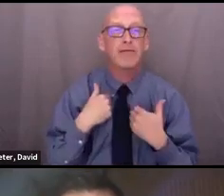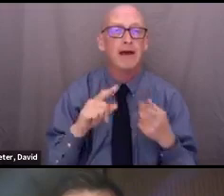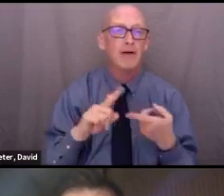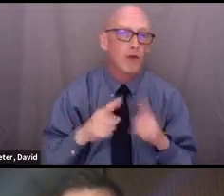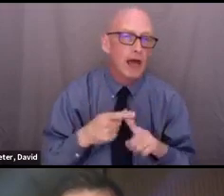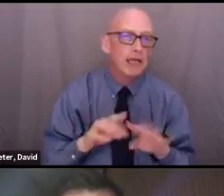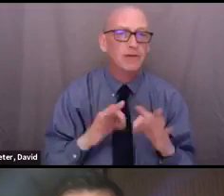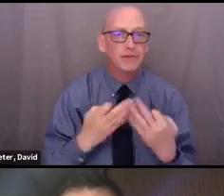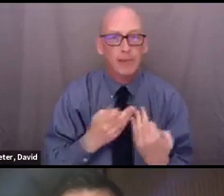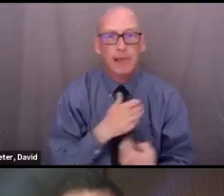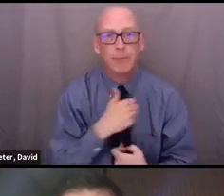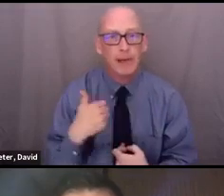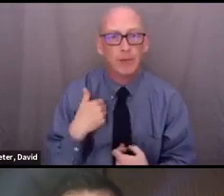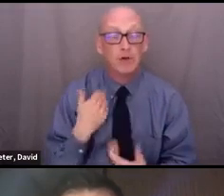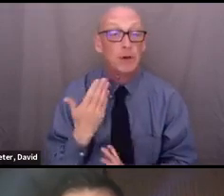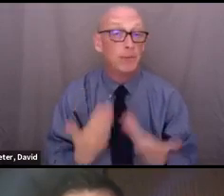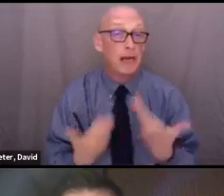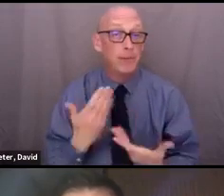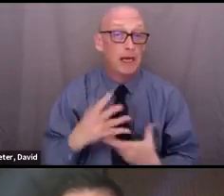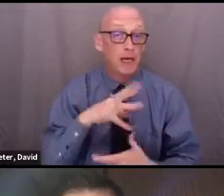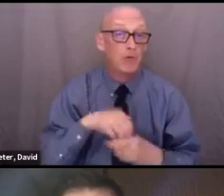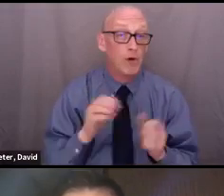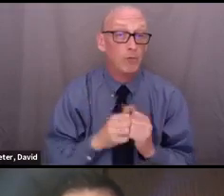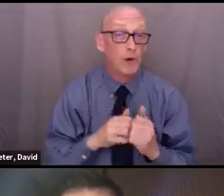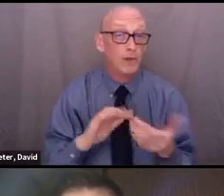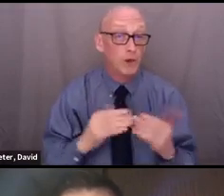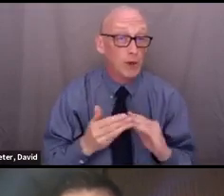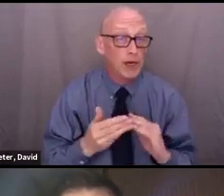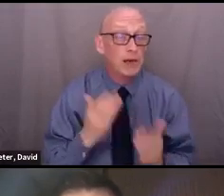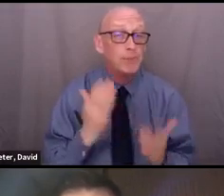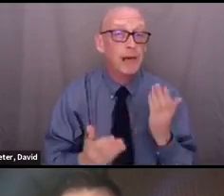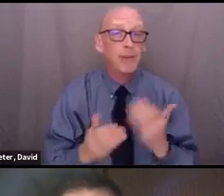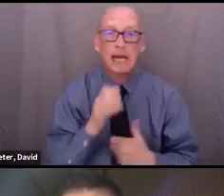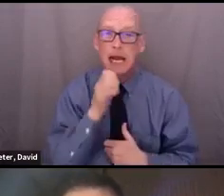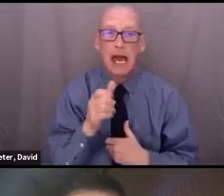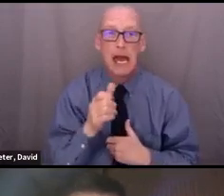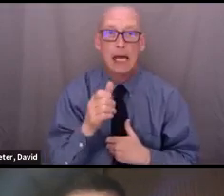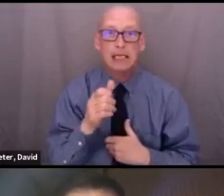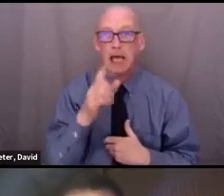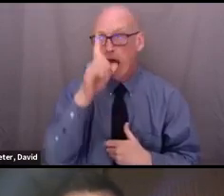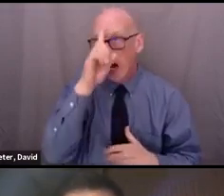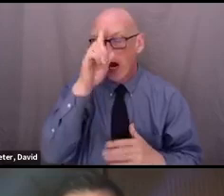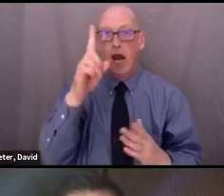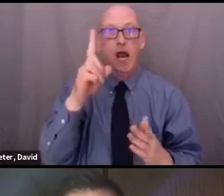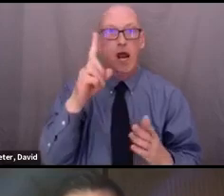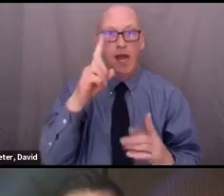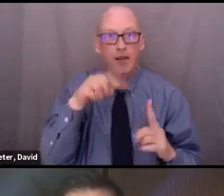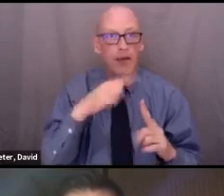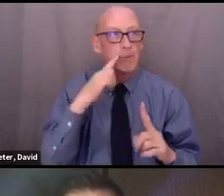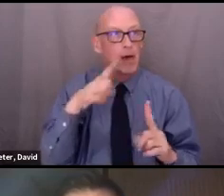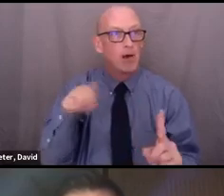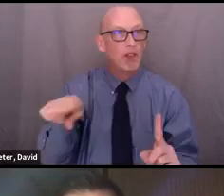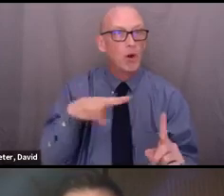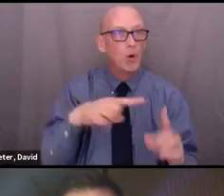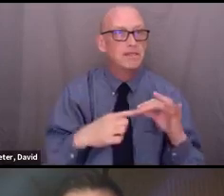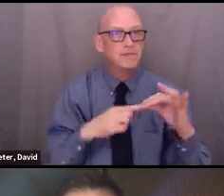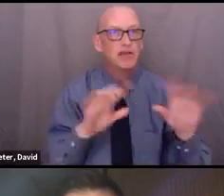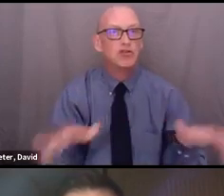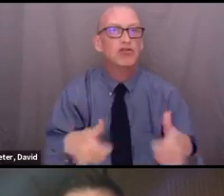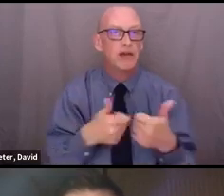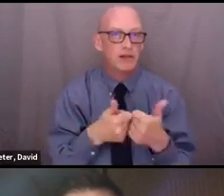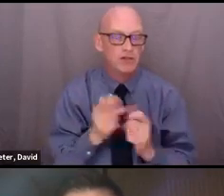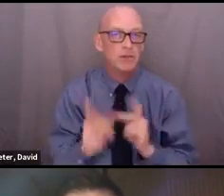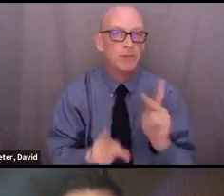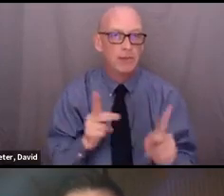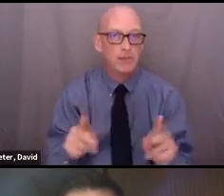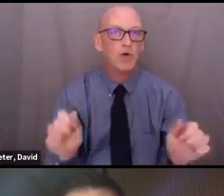and family members who might be part of this community, and maybe it's just not top of mind for you to think about some of these special challenges that people